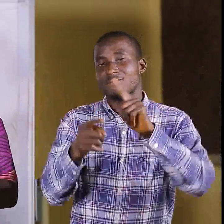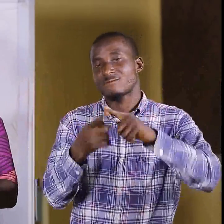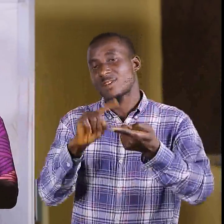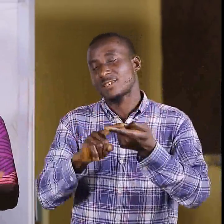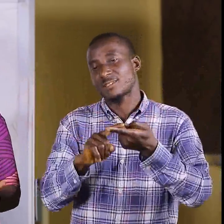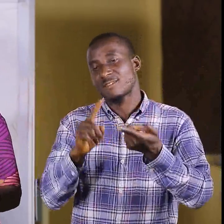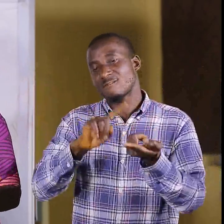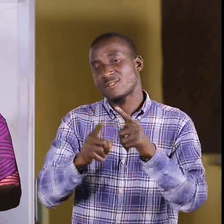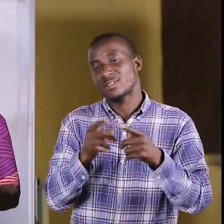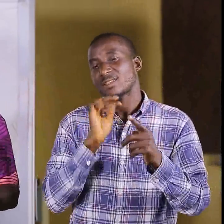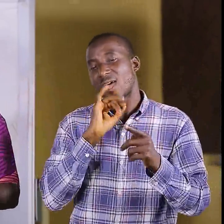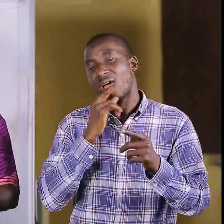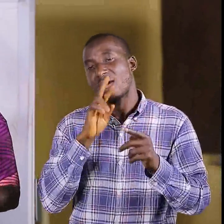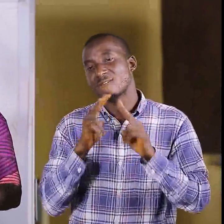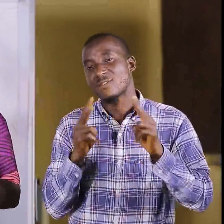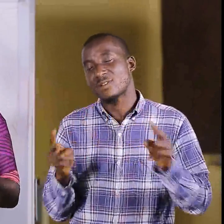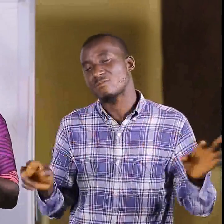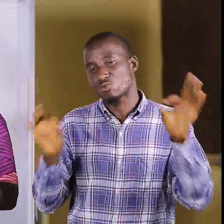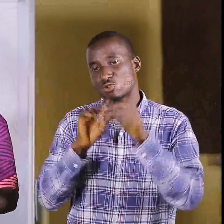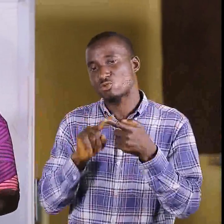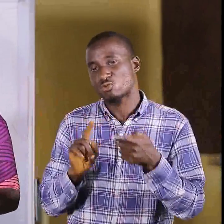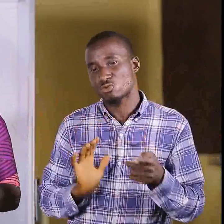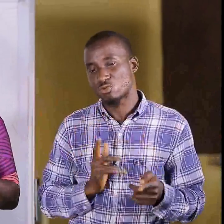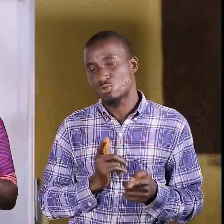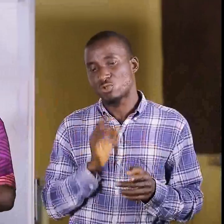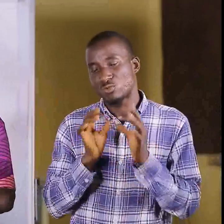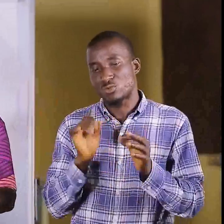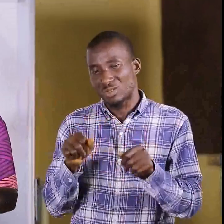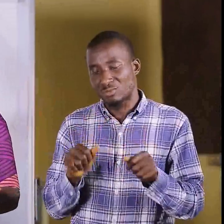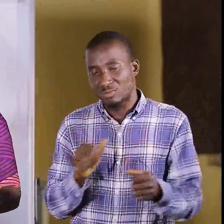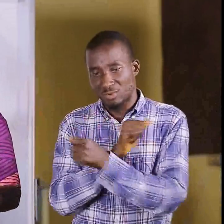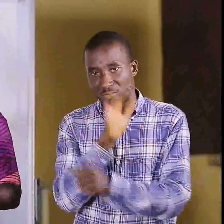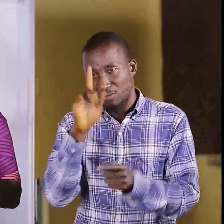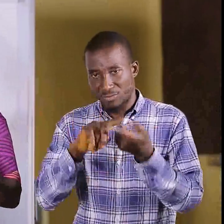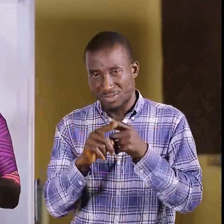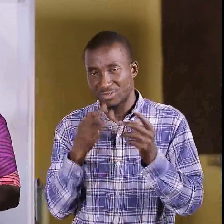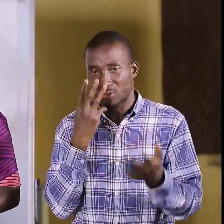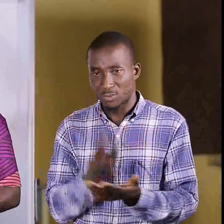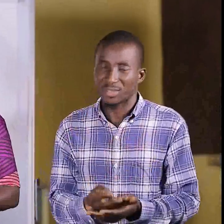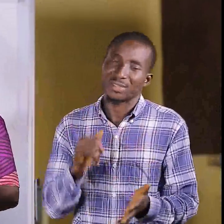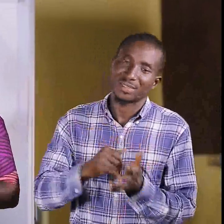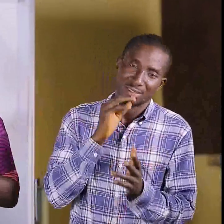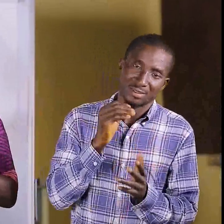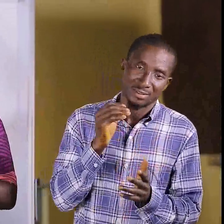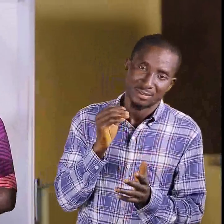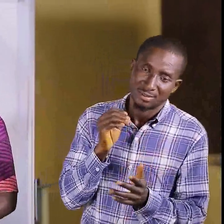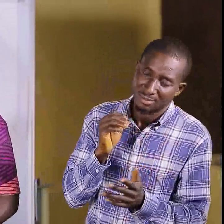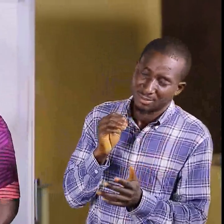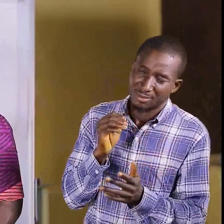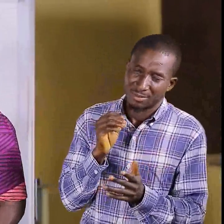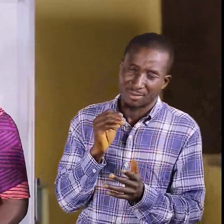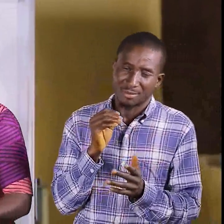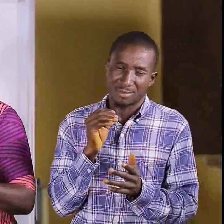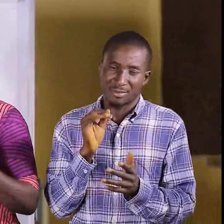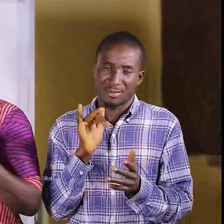us. Friends are adorable. So if you could adore your friend and treat your friend well, it is expected that you